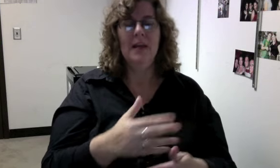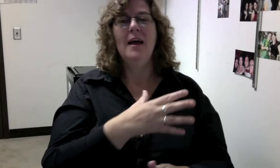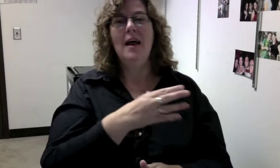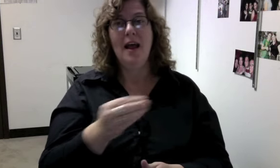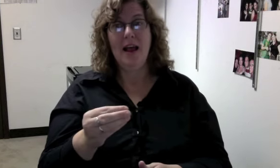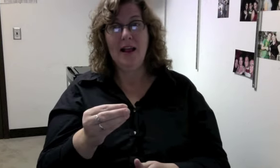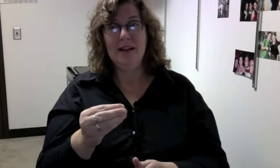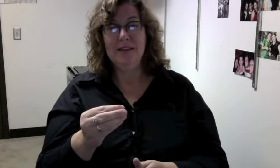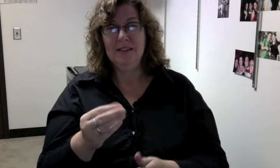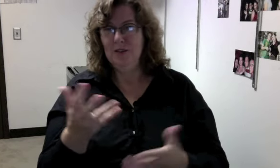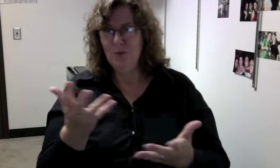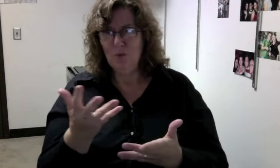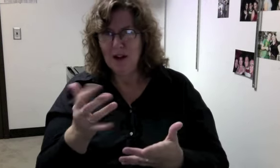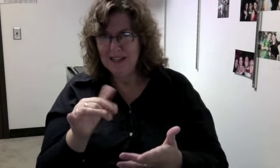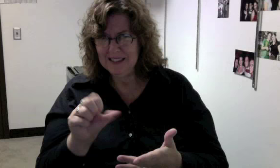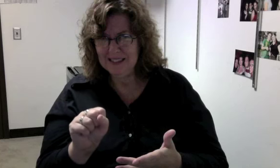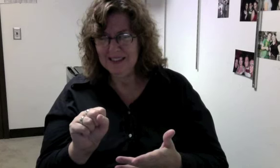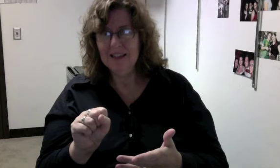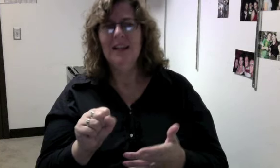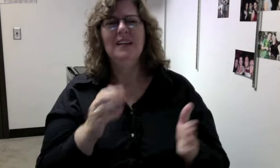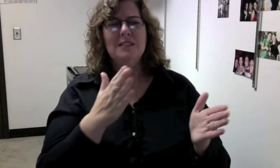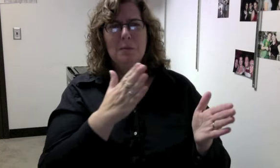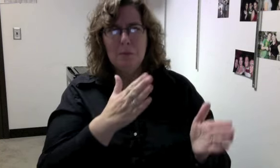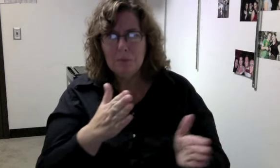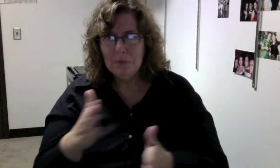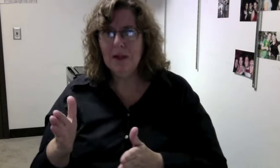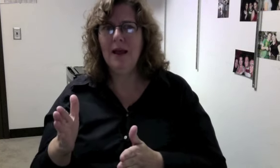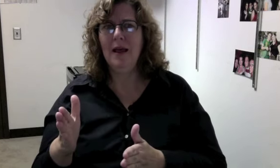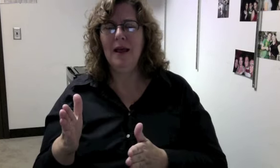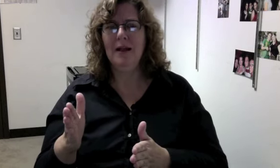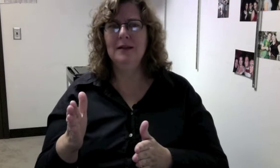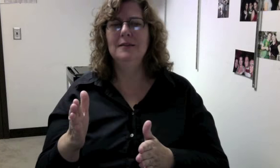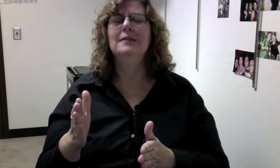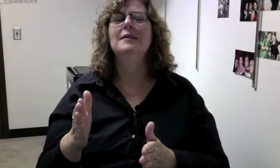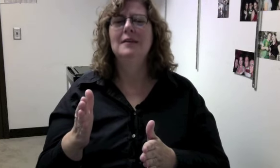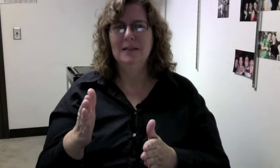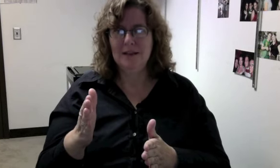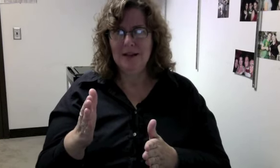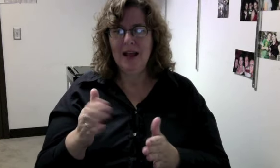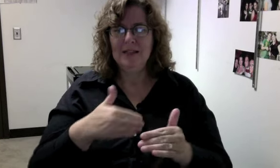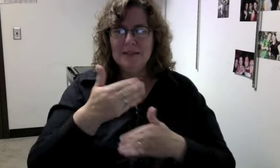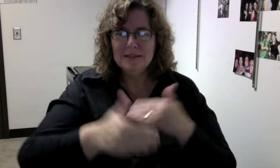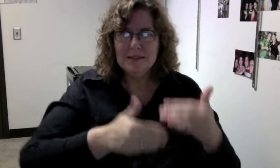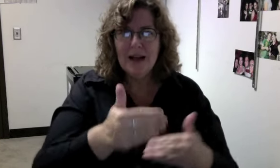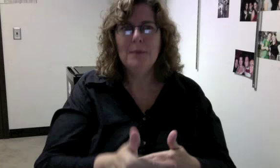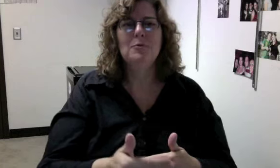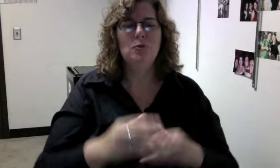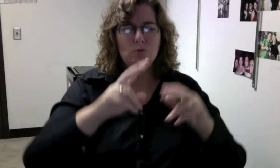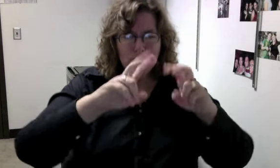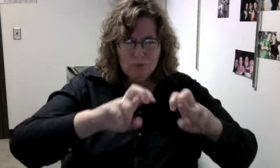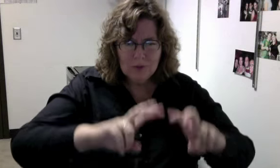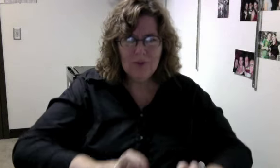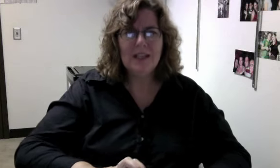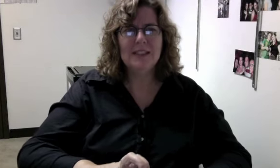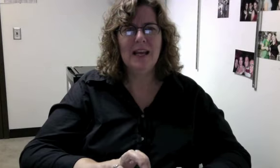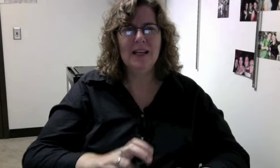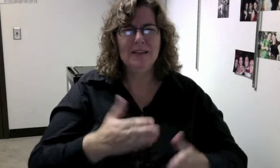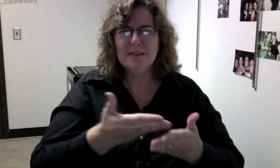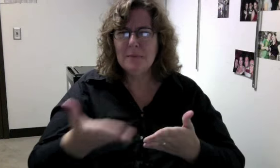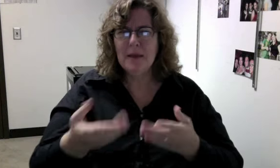is. The scientific method involves a series of steps that are used to investigate a natural occurrence. Of course, that's what